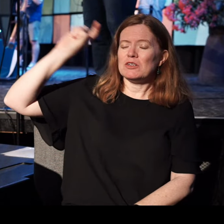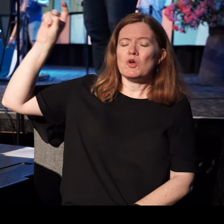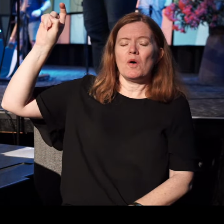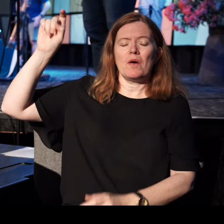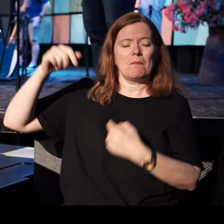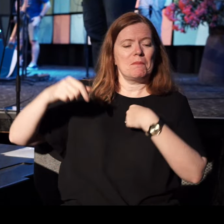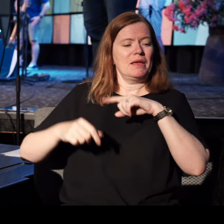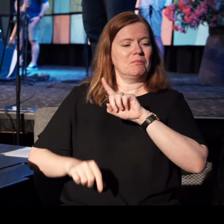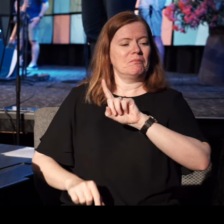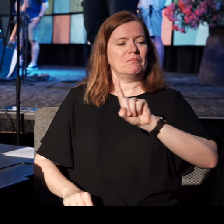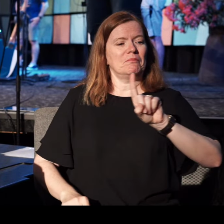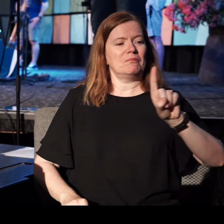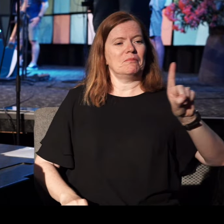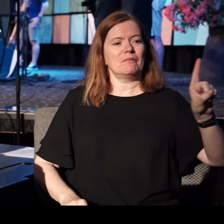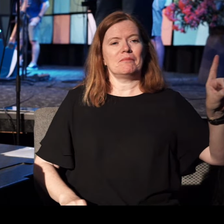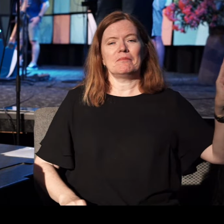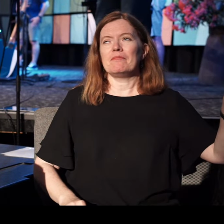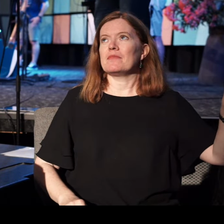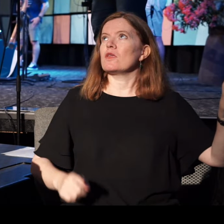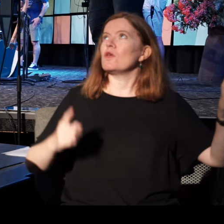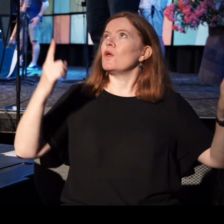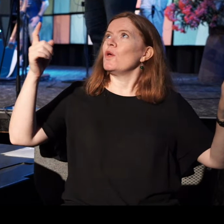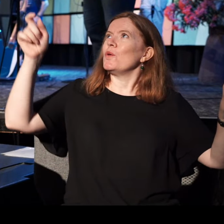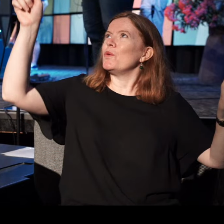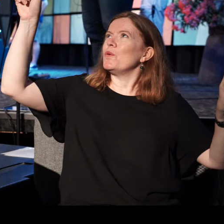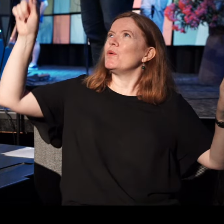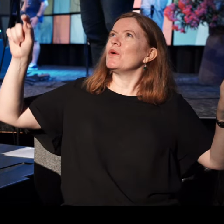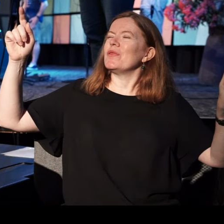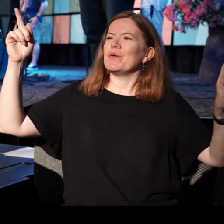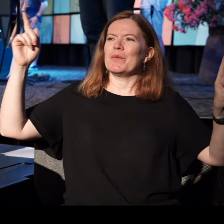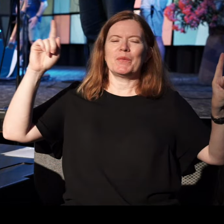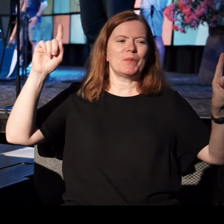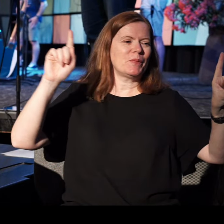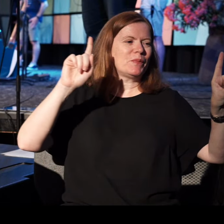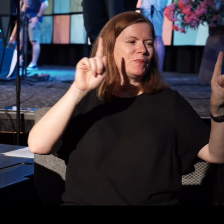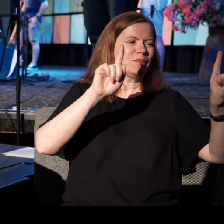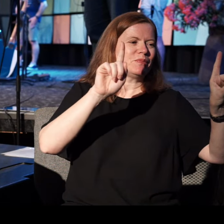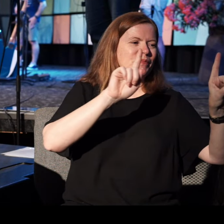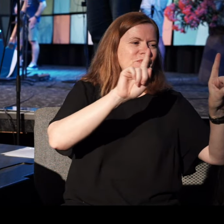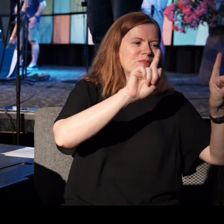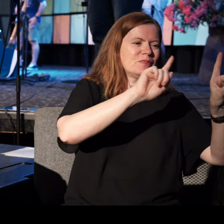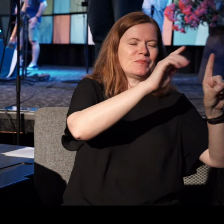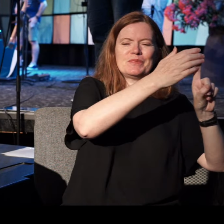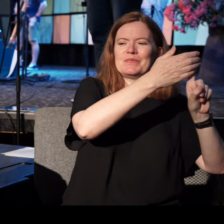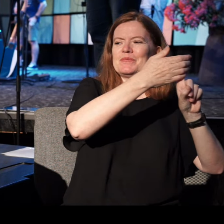You were the one who